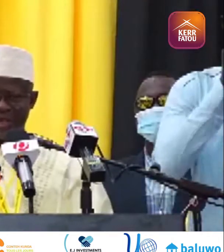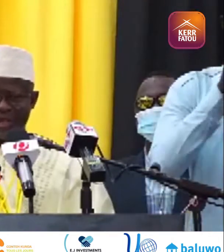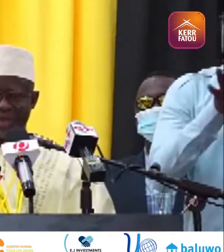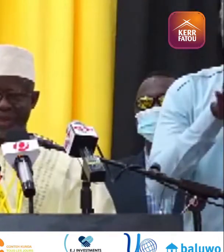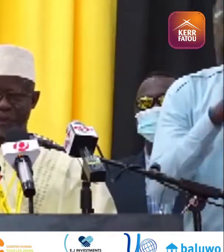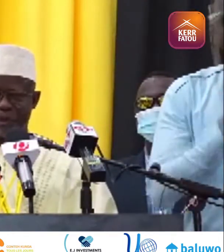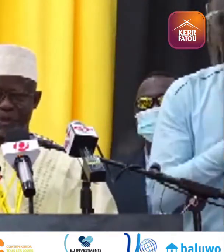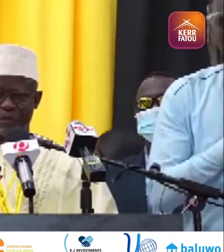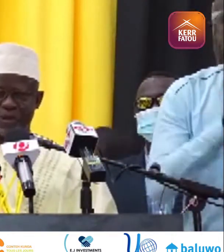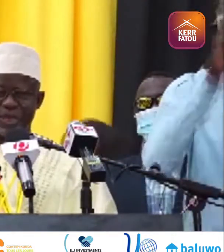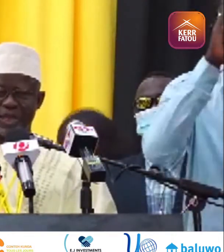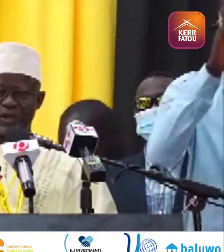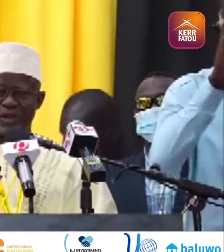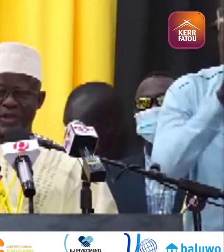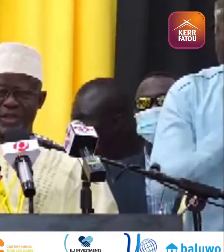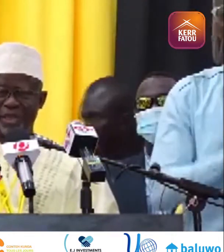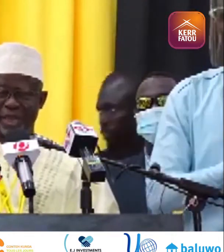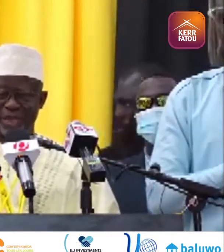Nola De.